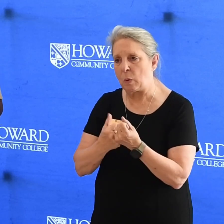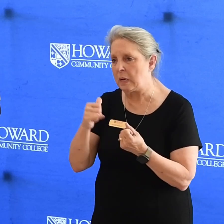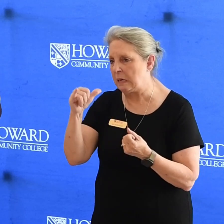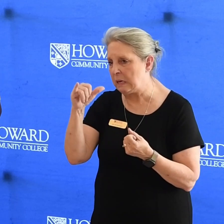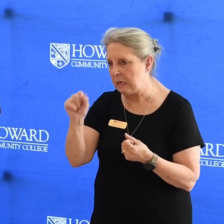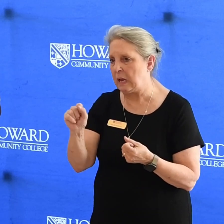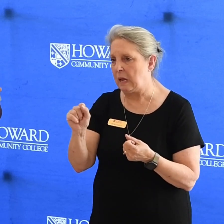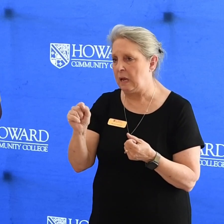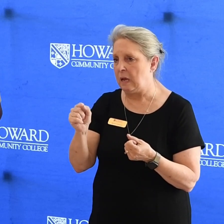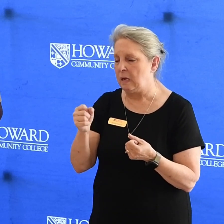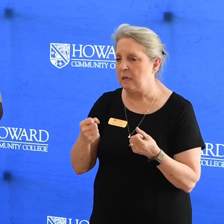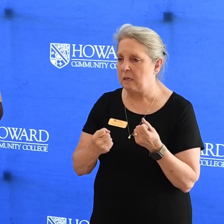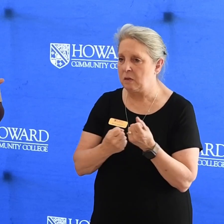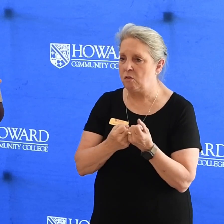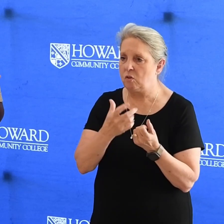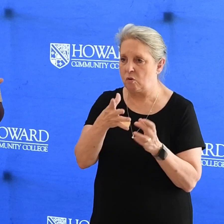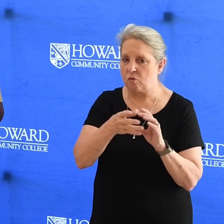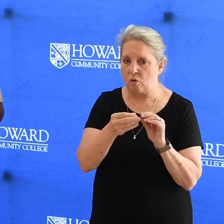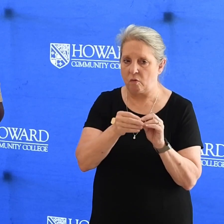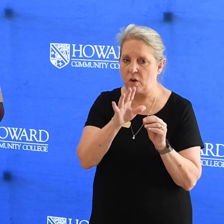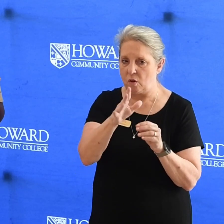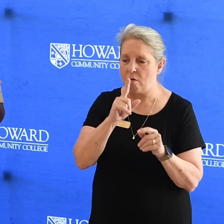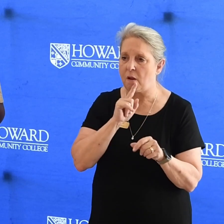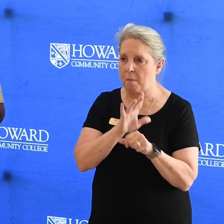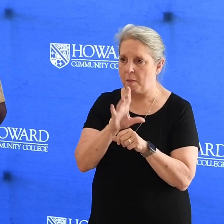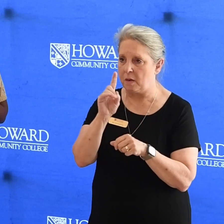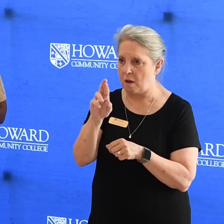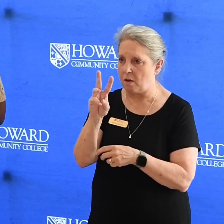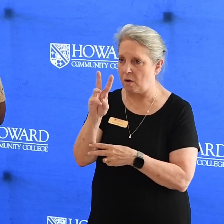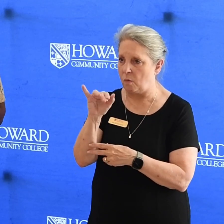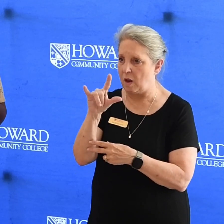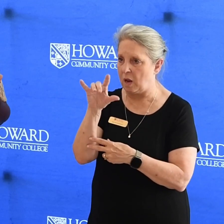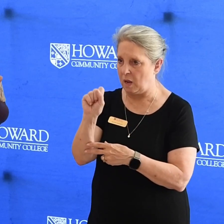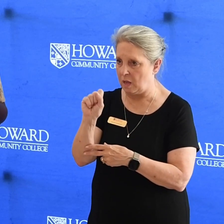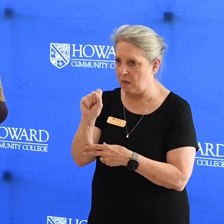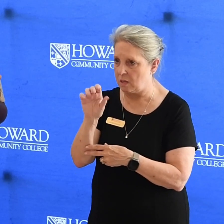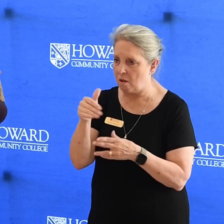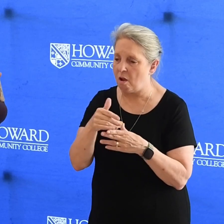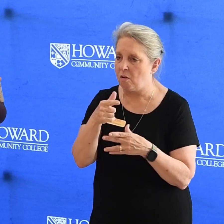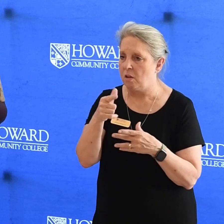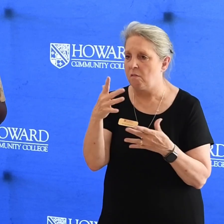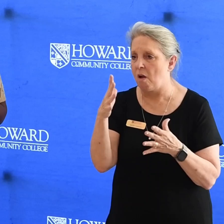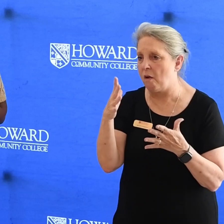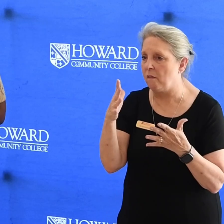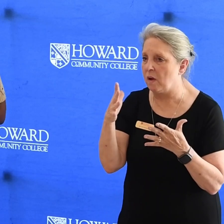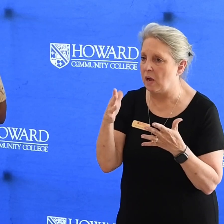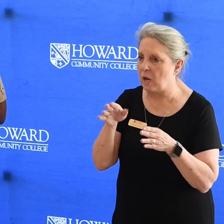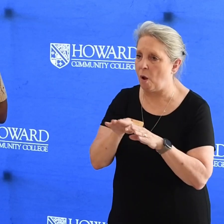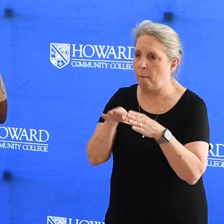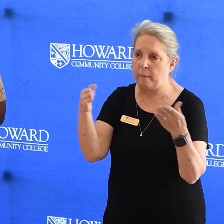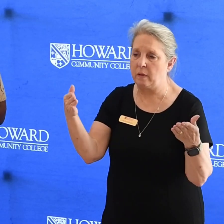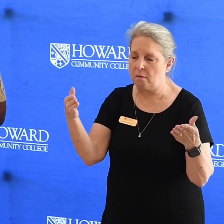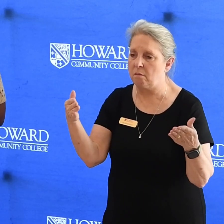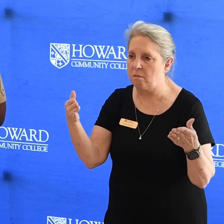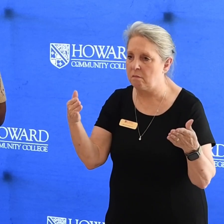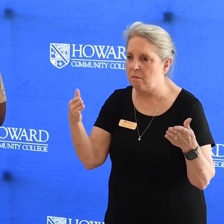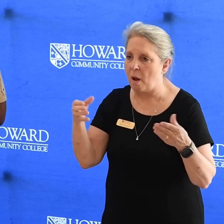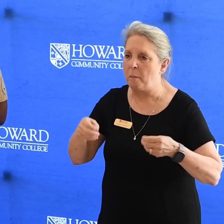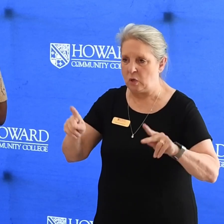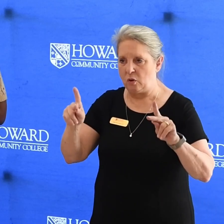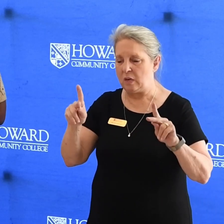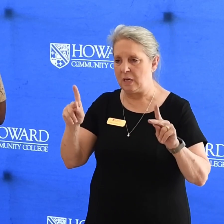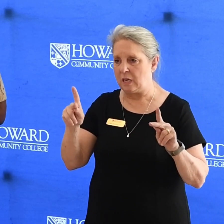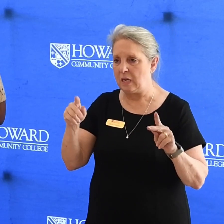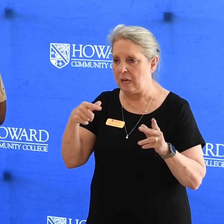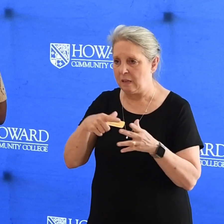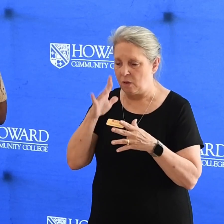A testament to your story and your commitment, Dr. Willis, and all that you've already opened the door for. This will be able